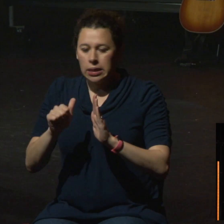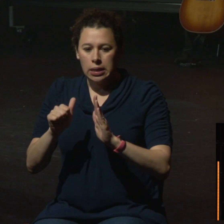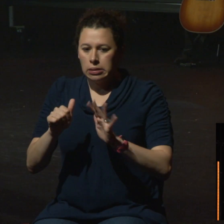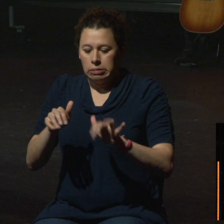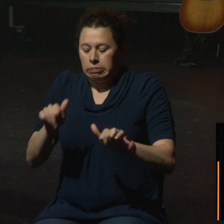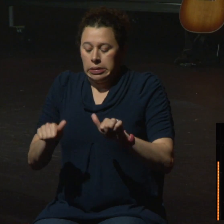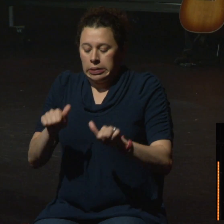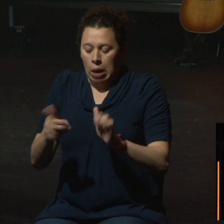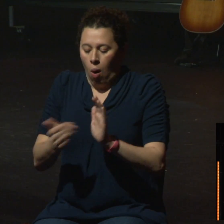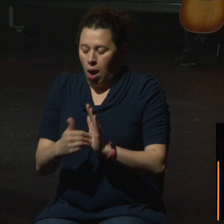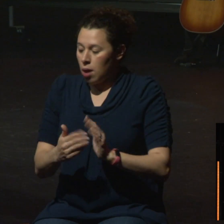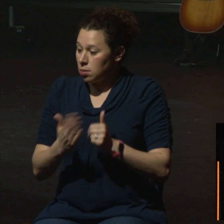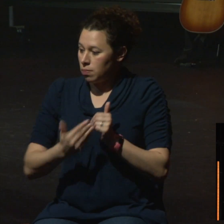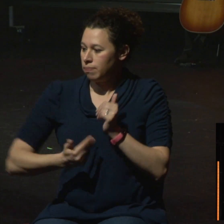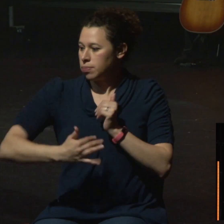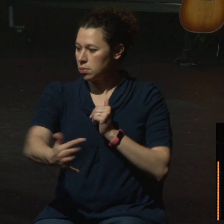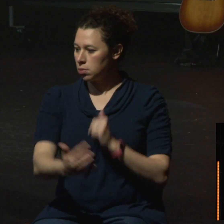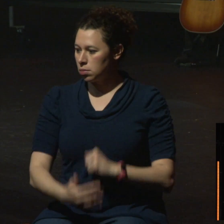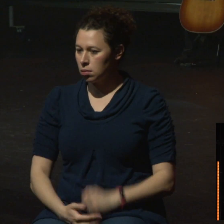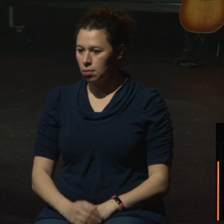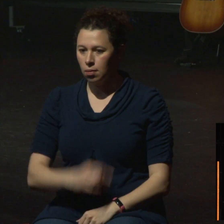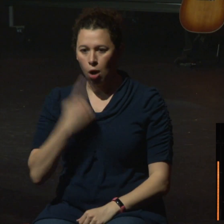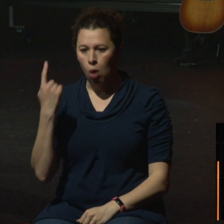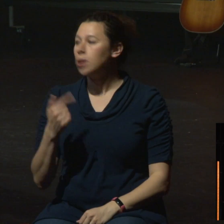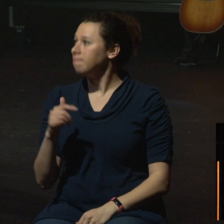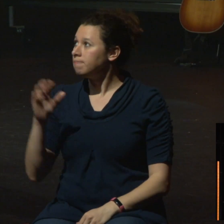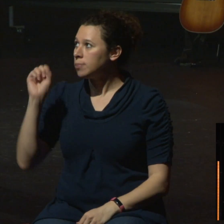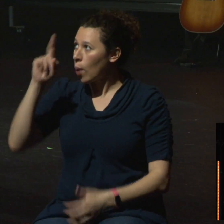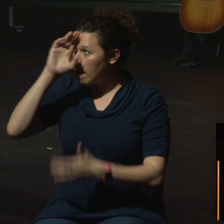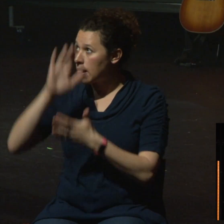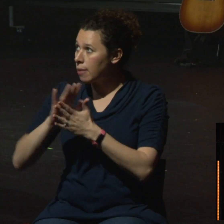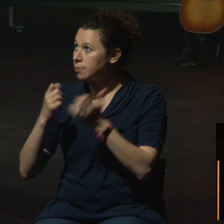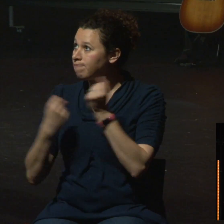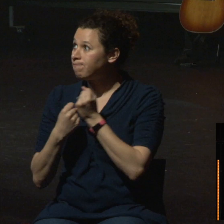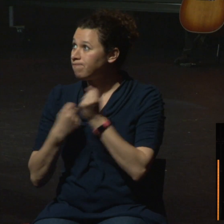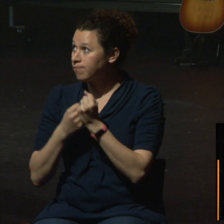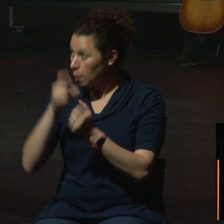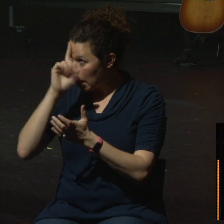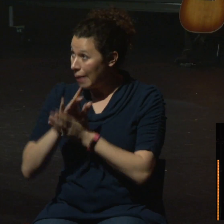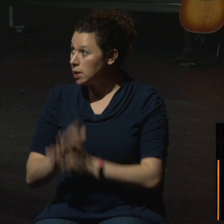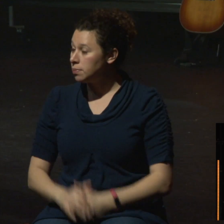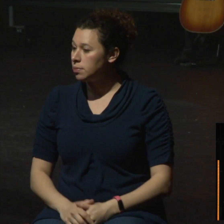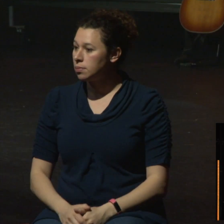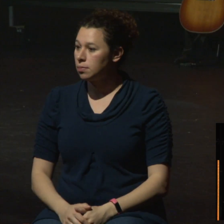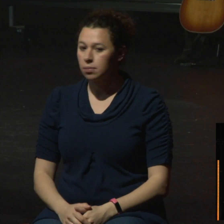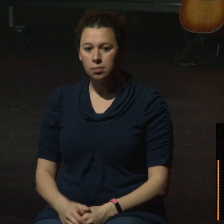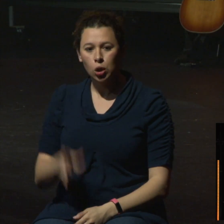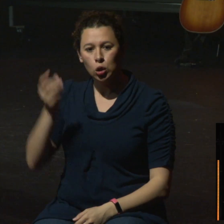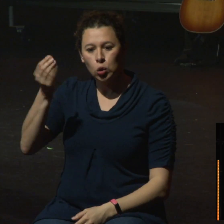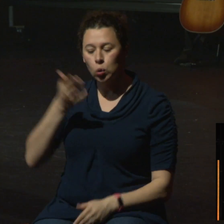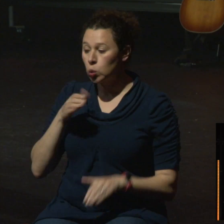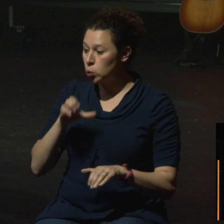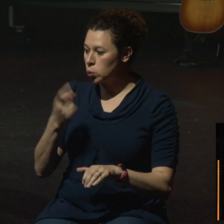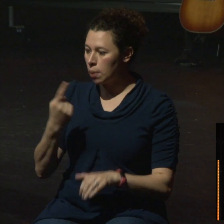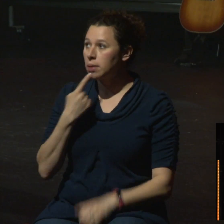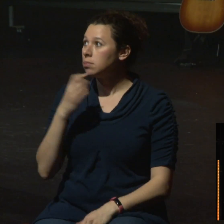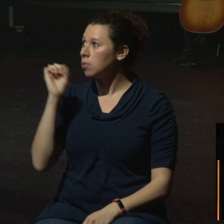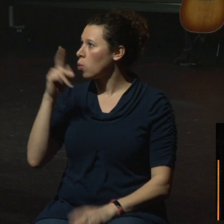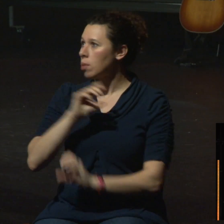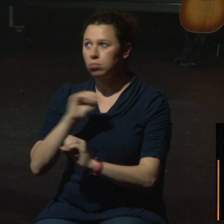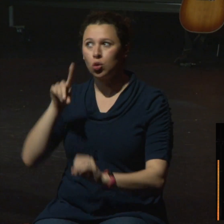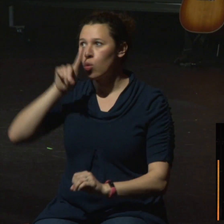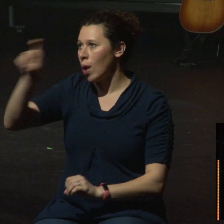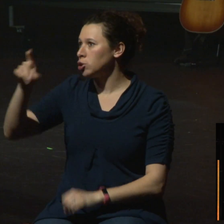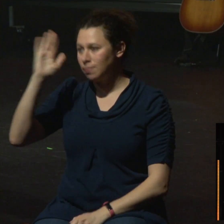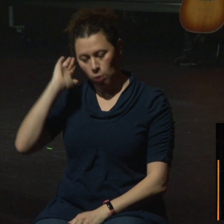being delivered, Moses never doubted again. He did whatever he was told to do, no questions asked.